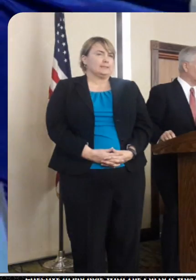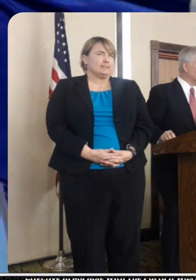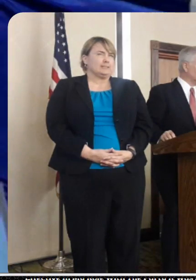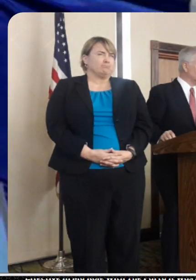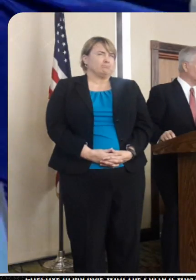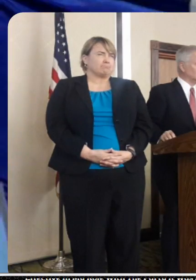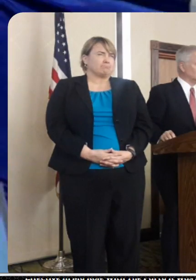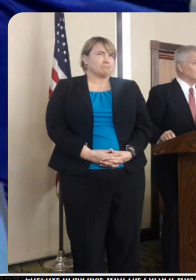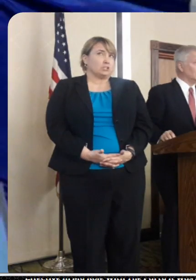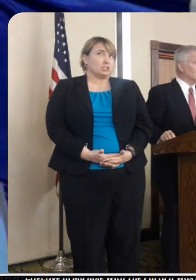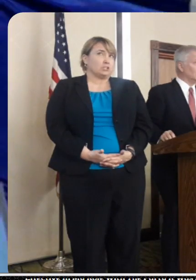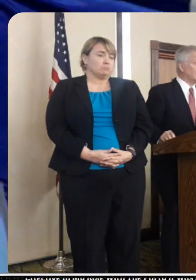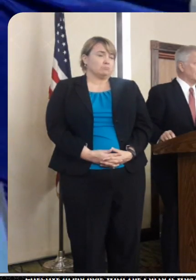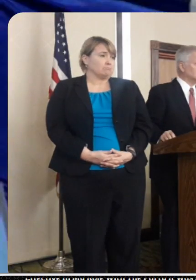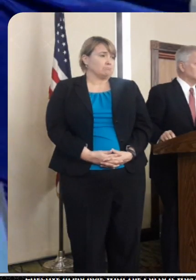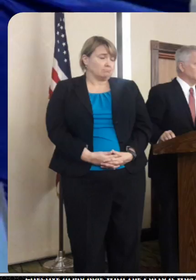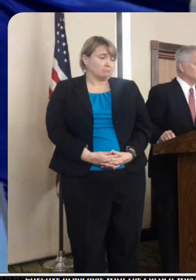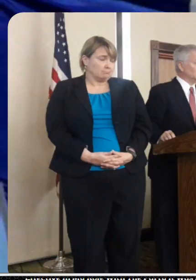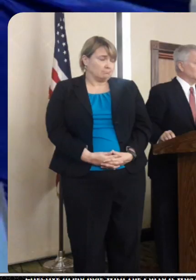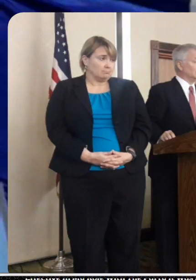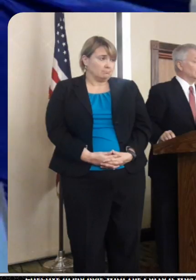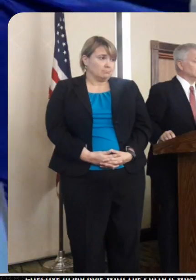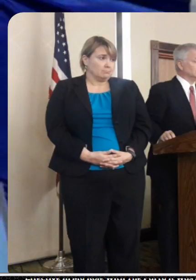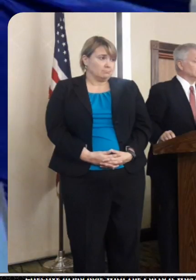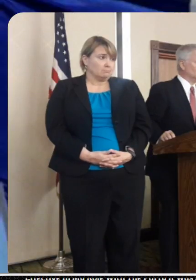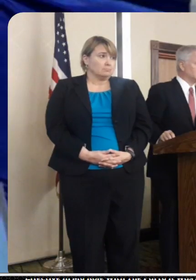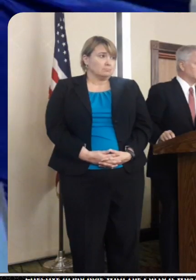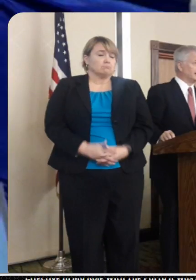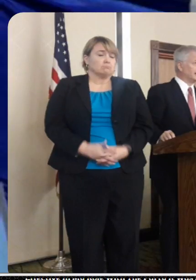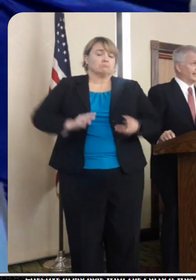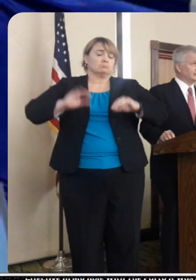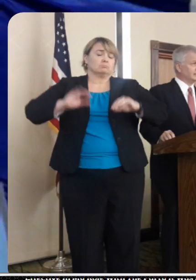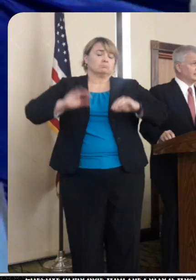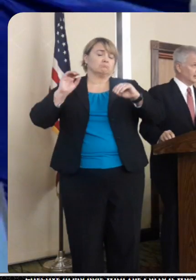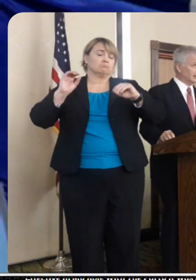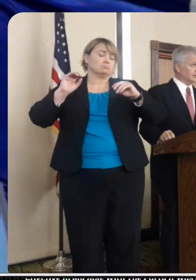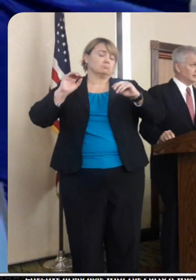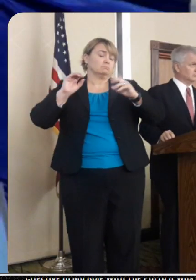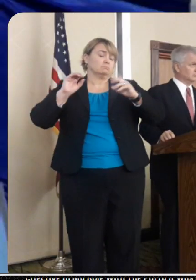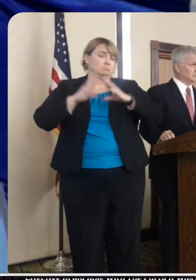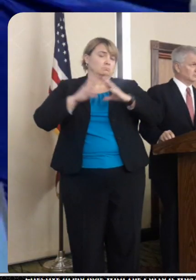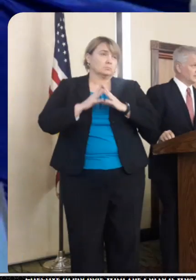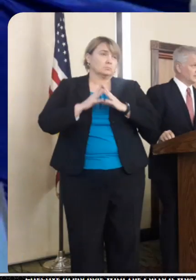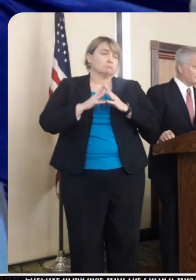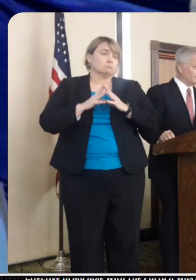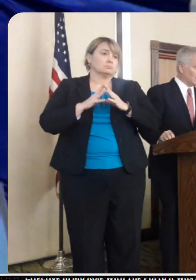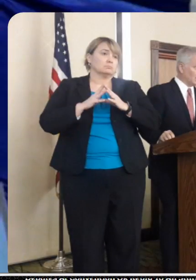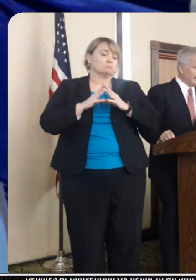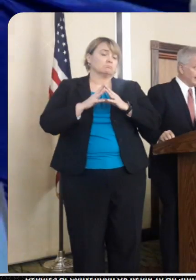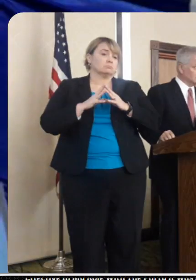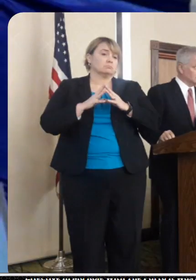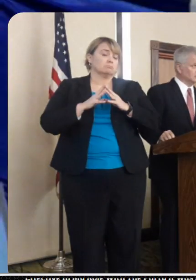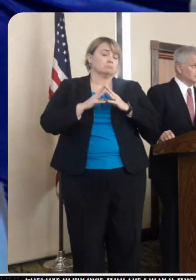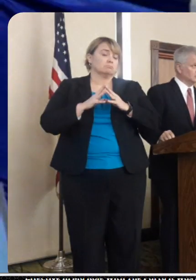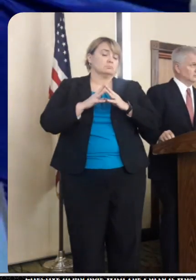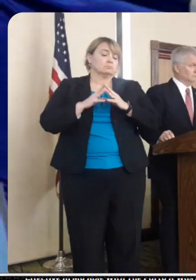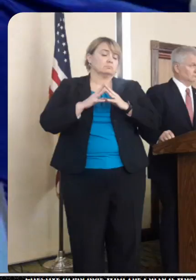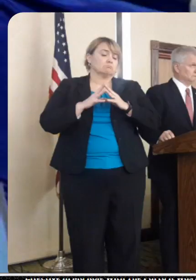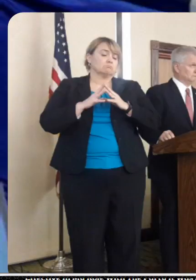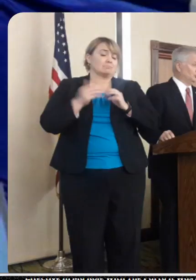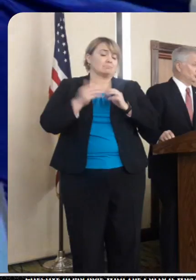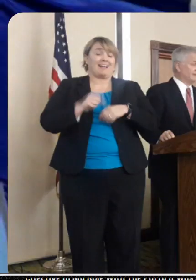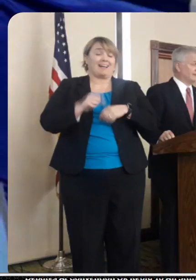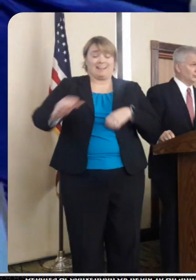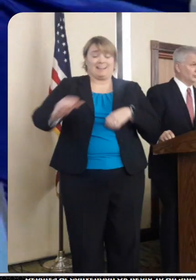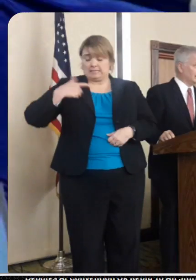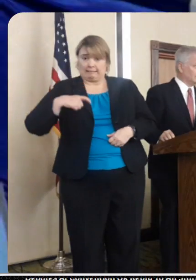So no, I'm not, no one would expect any delegate, staff or not, to have to